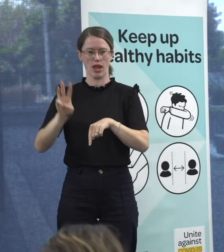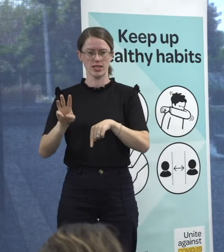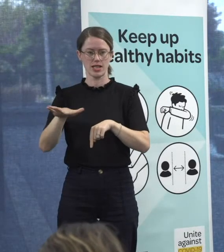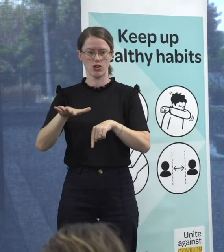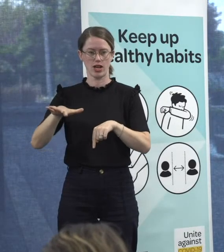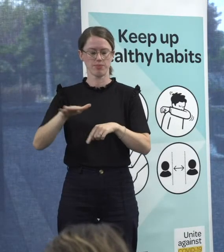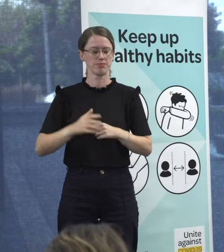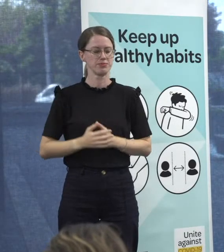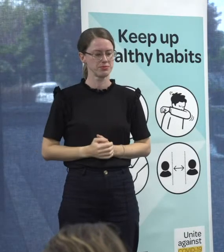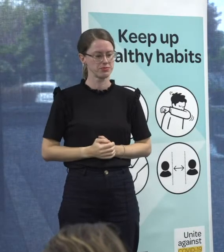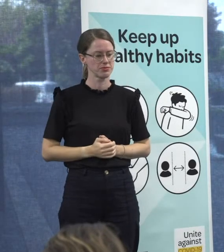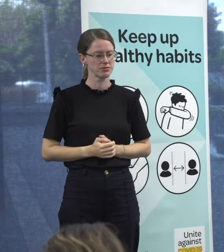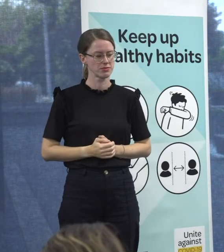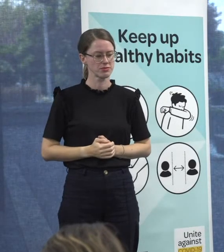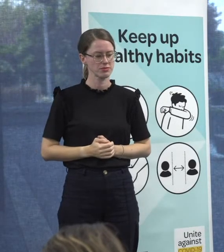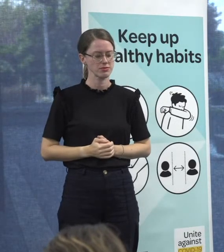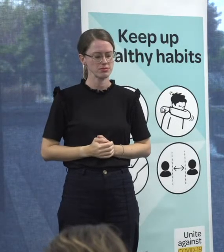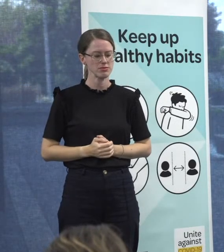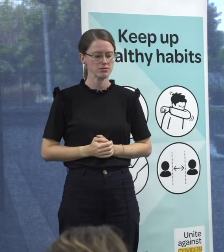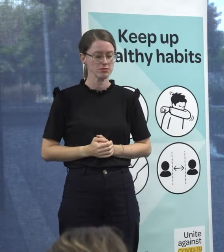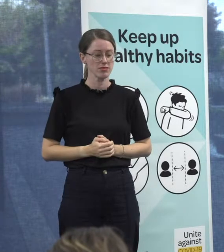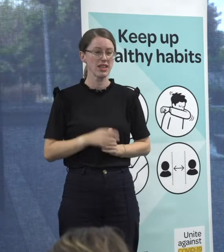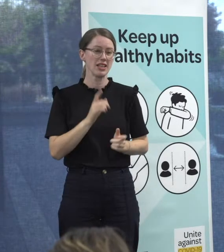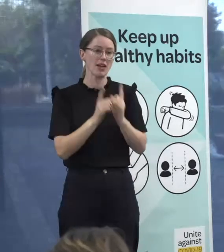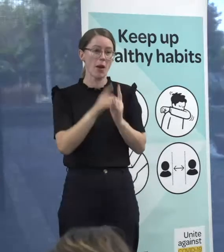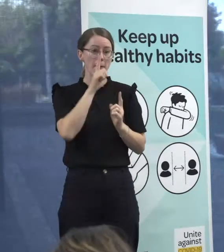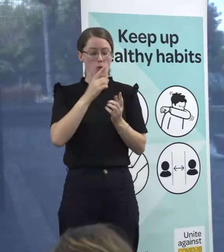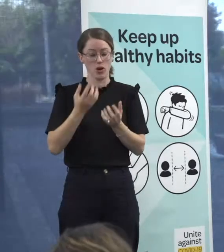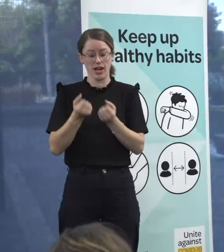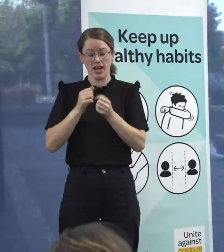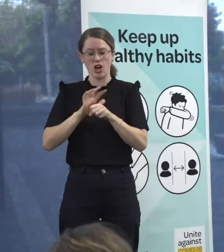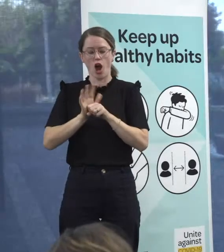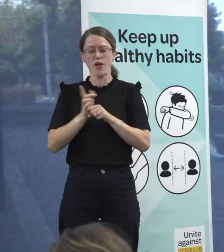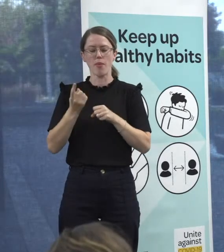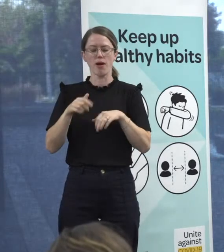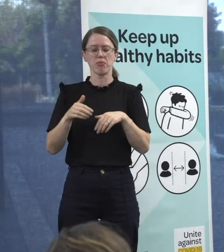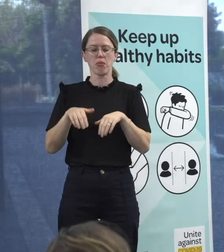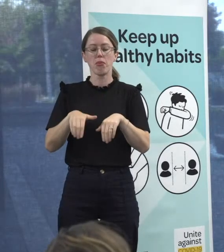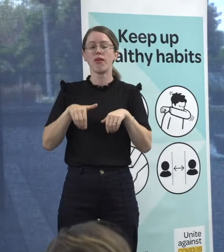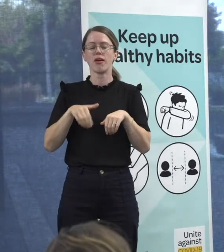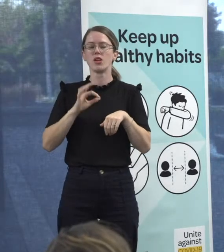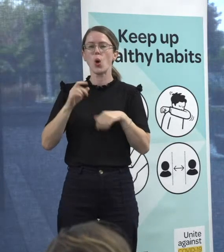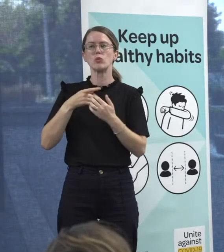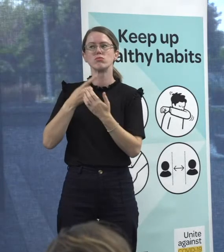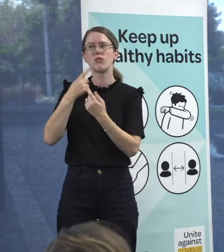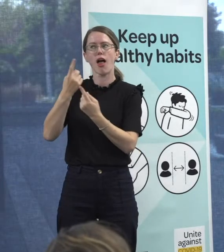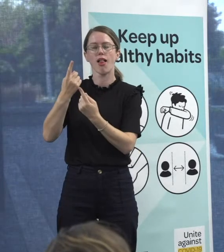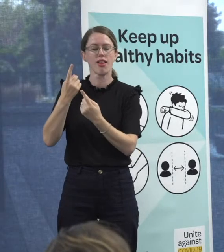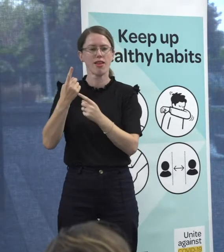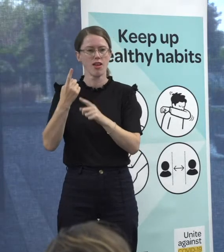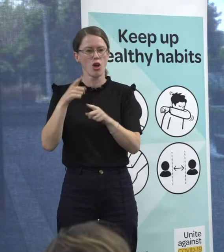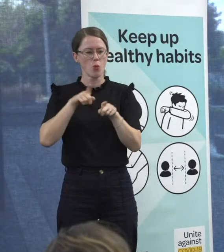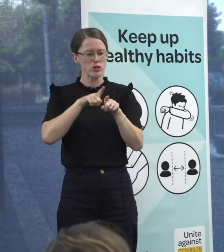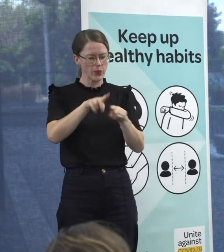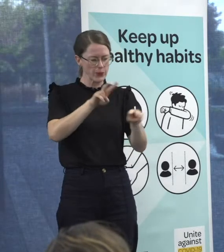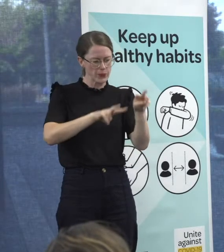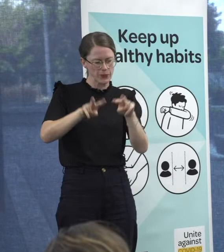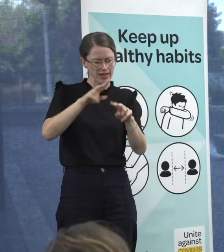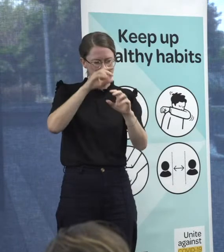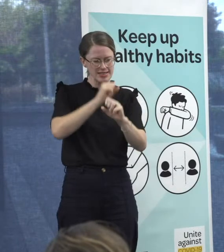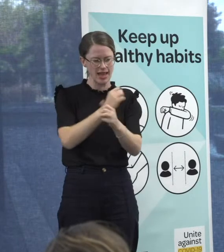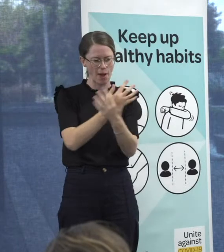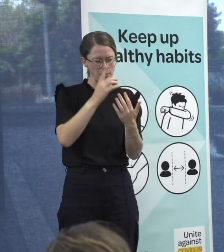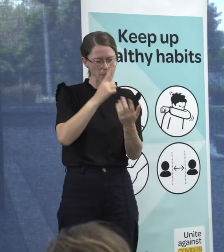Wellington. We know that some cases are not reported, and we do try and estimate the level of reporting we think we're